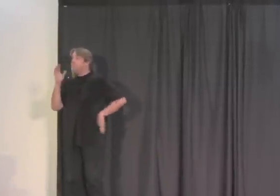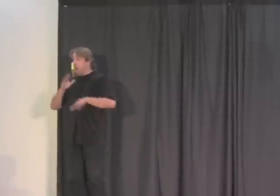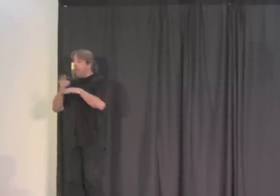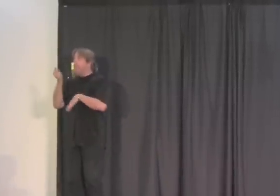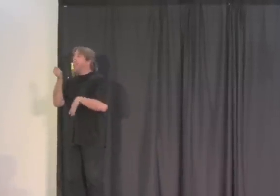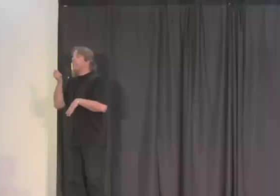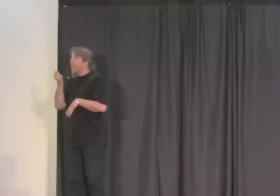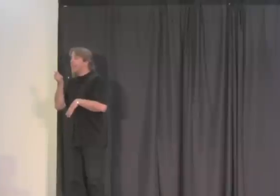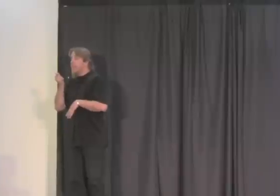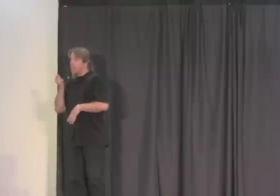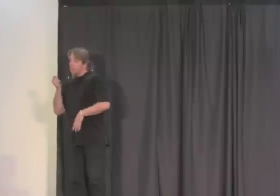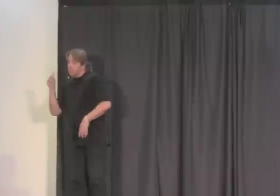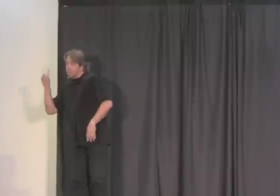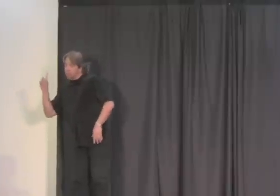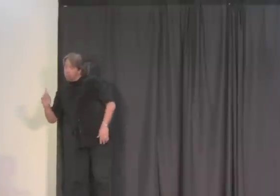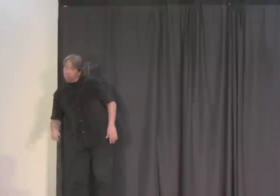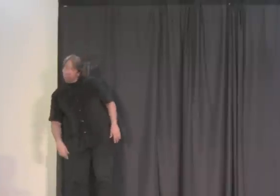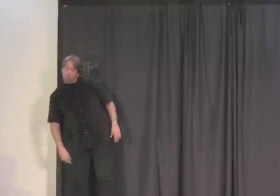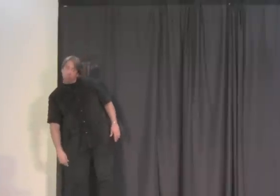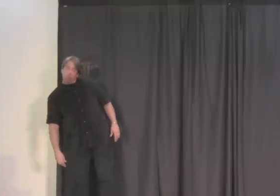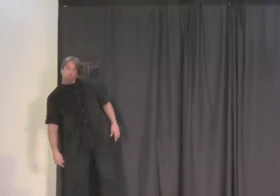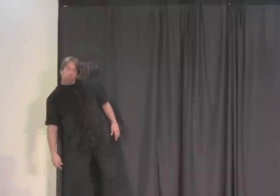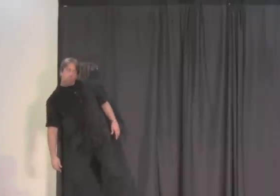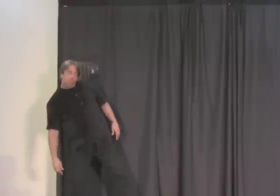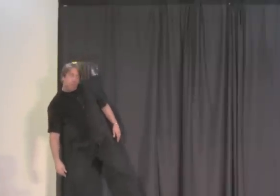anyway, I was on... Hold on.